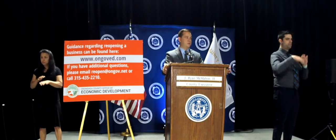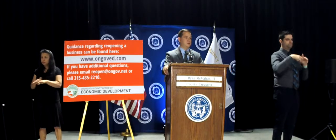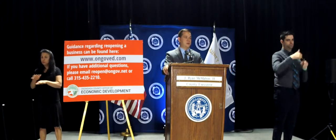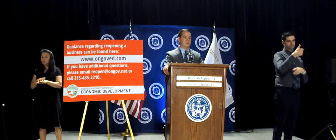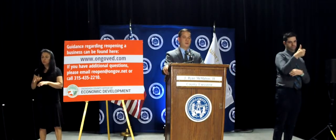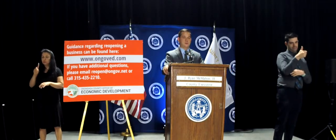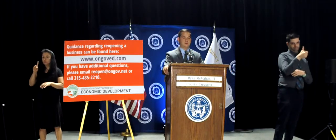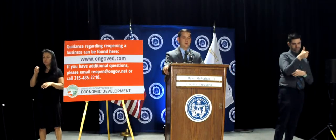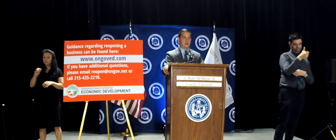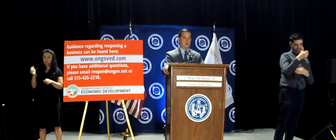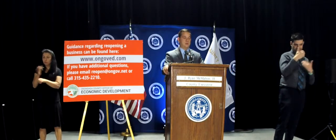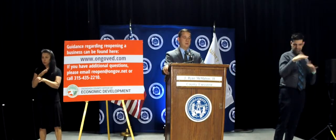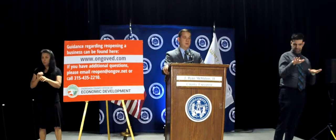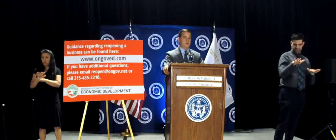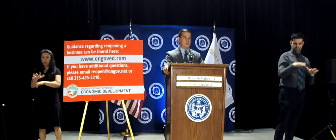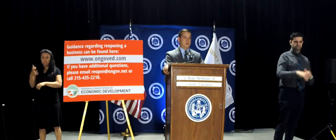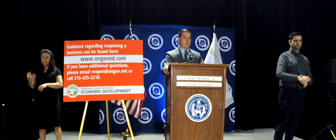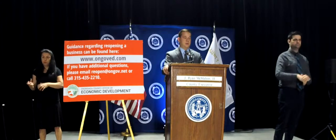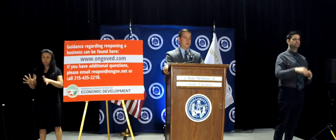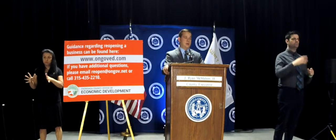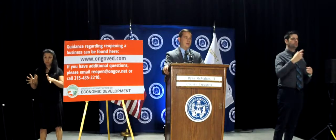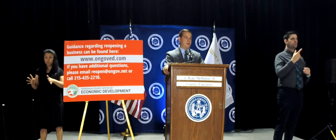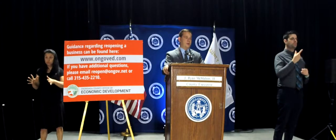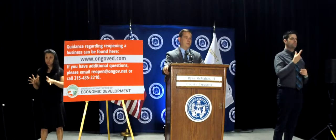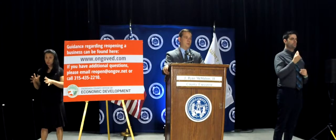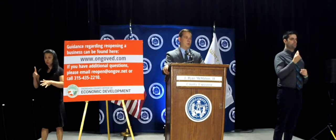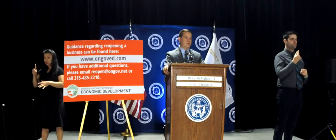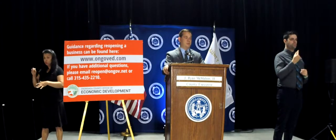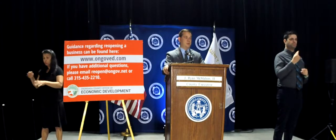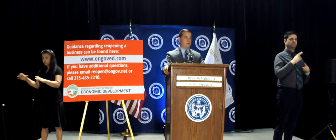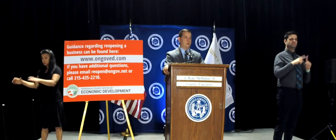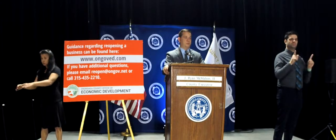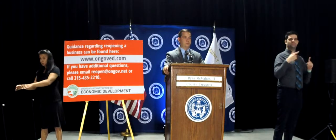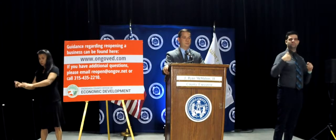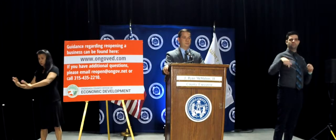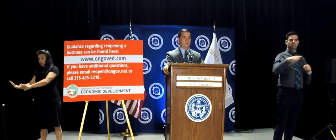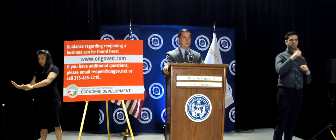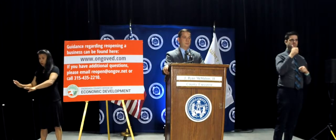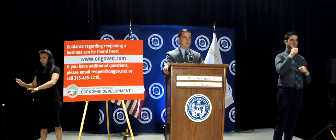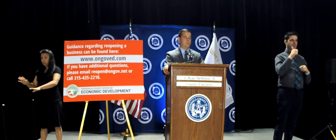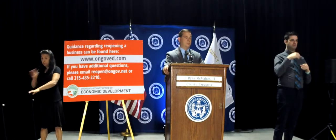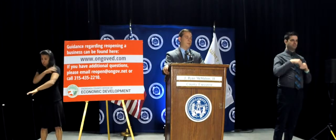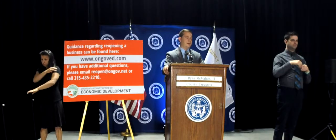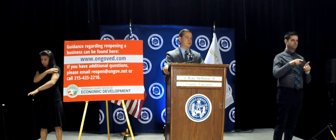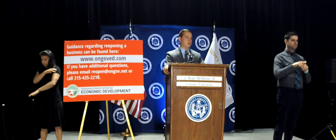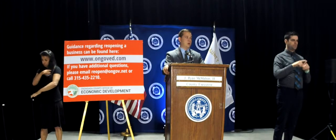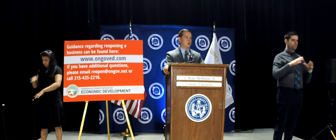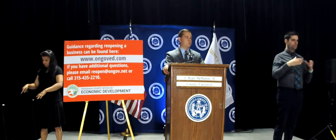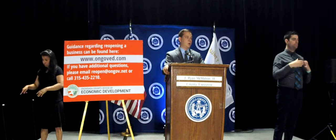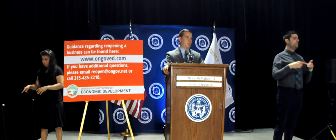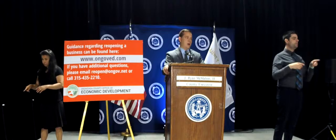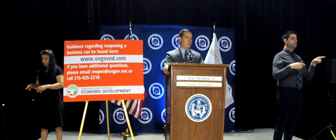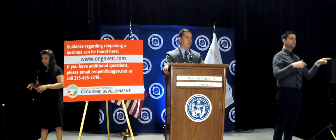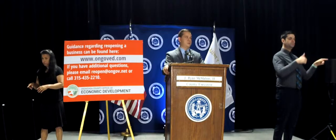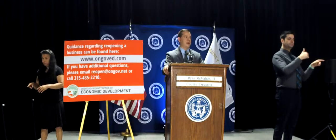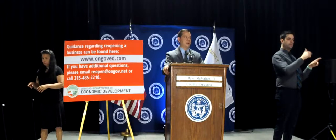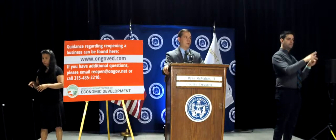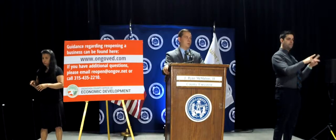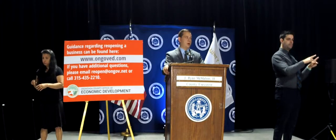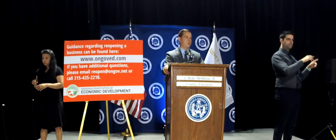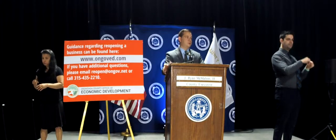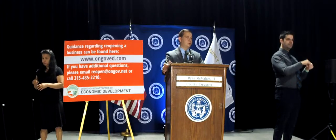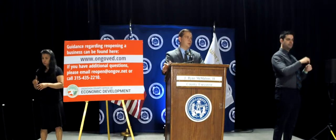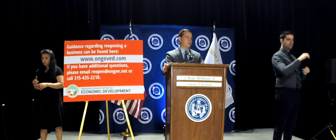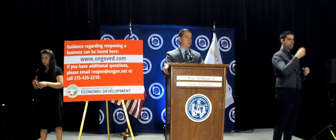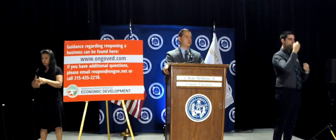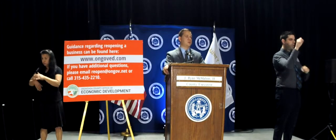10, if it's 10 of us in a gathering, or 10 people passing a lacrosse ball around or a soccer ball